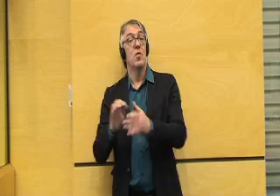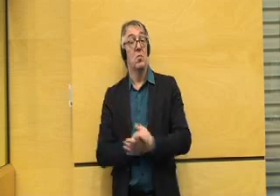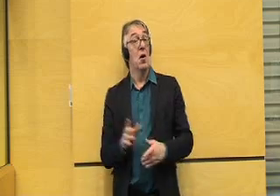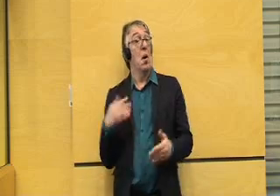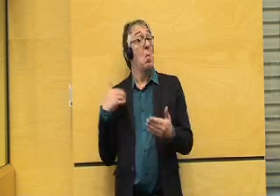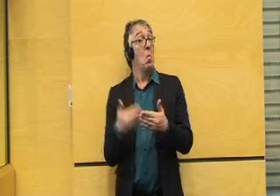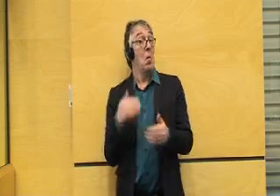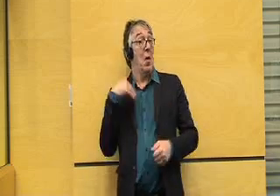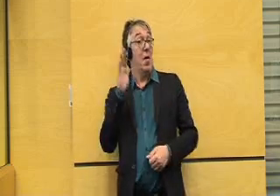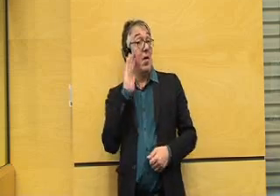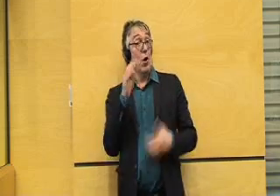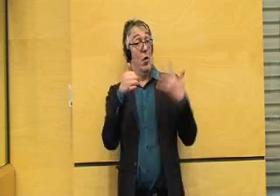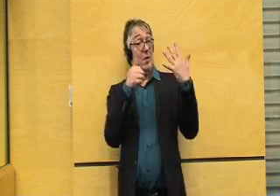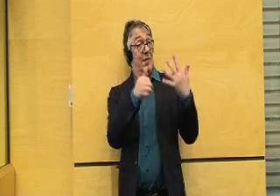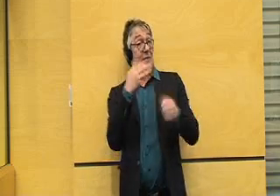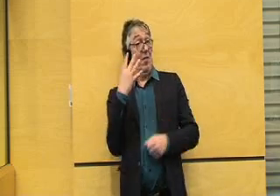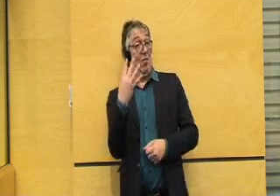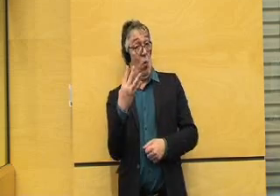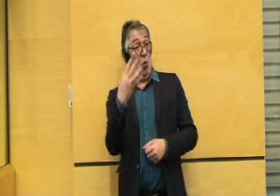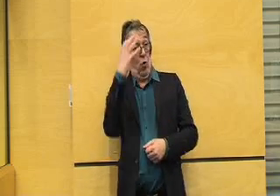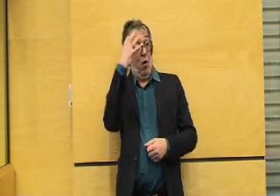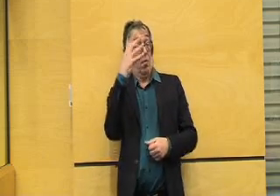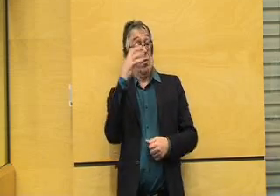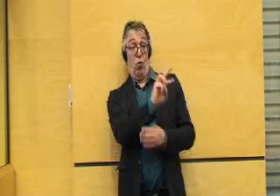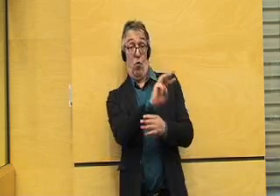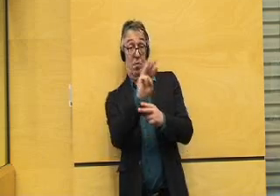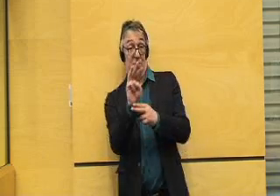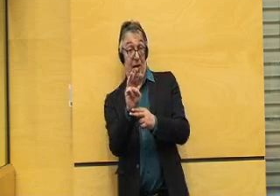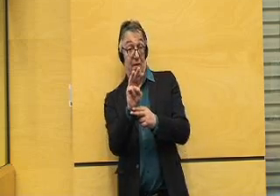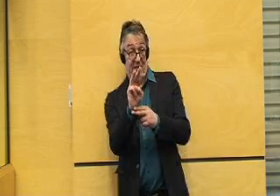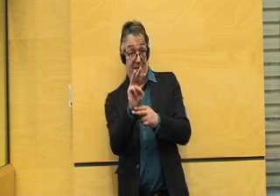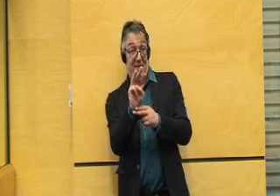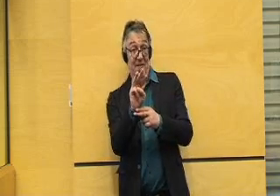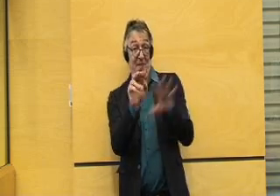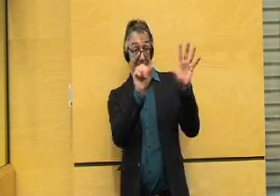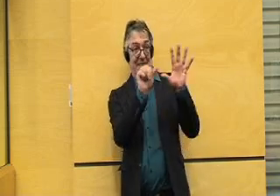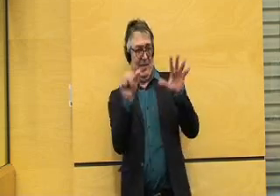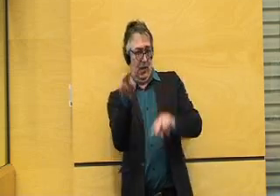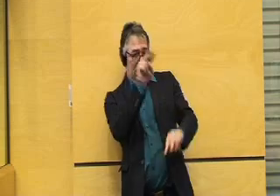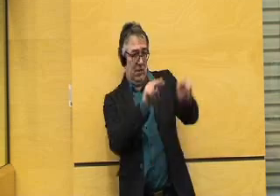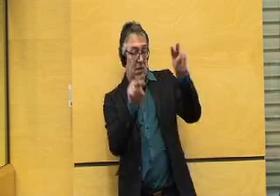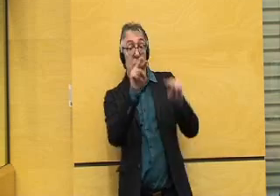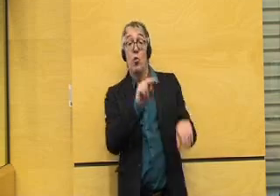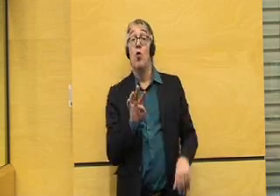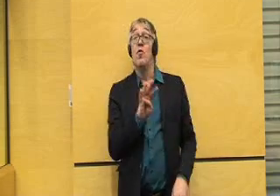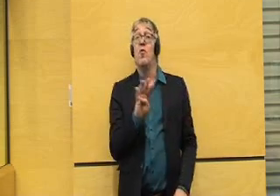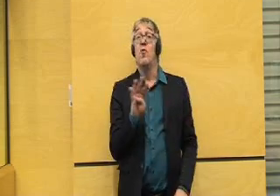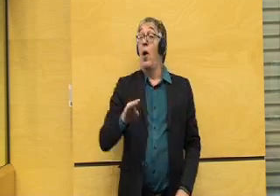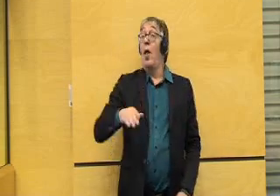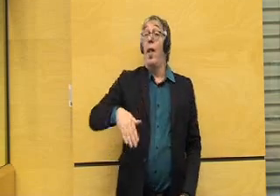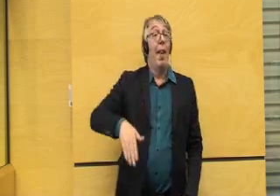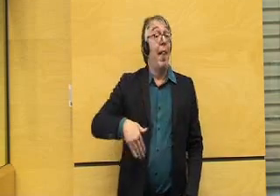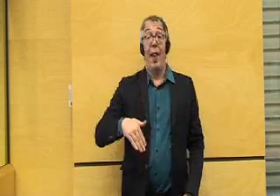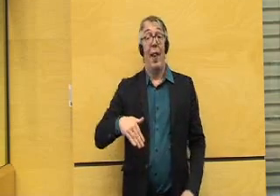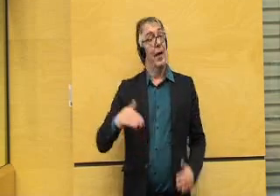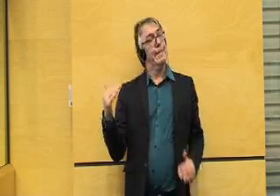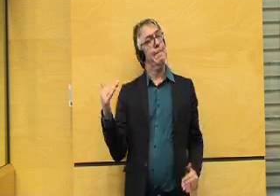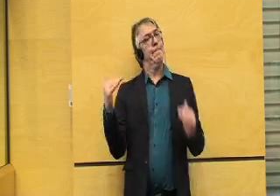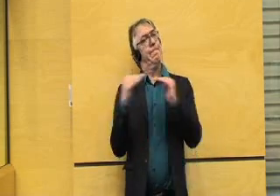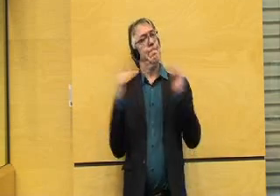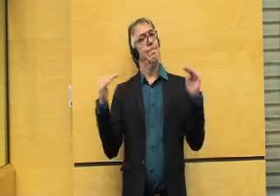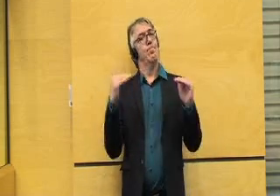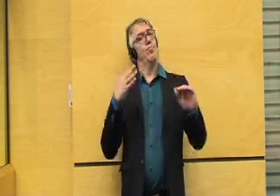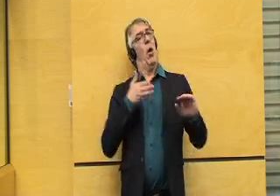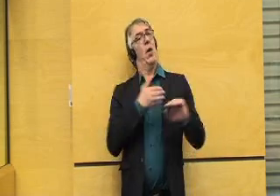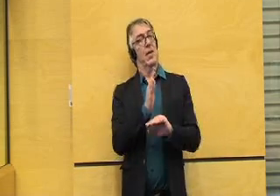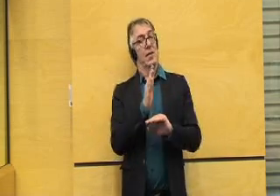of 64 that reviewed are not in compliance with W3C standards. So I would like to hear your views on